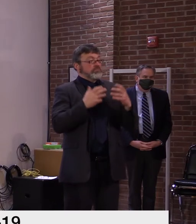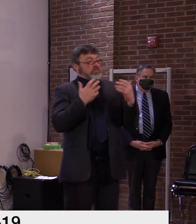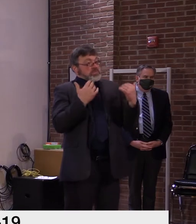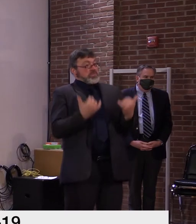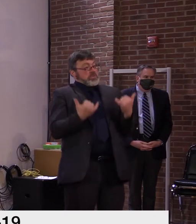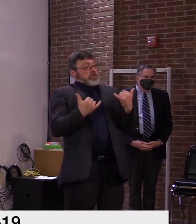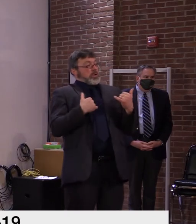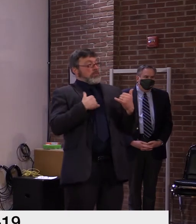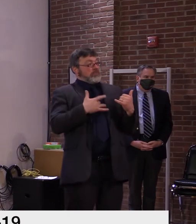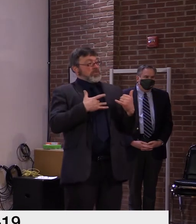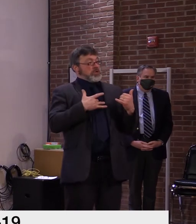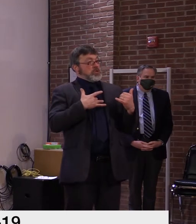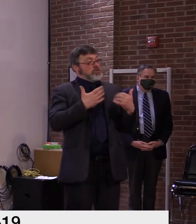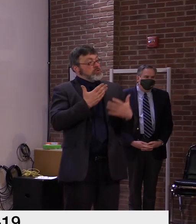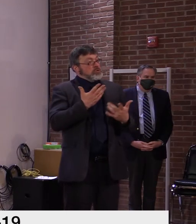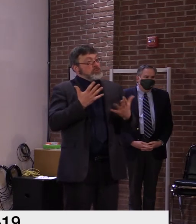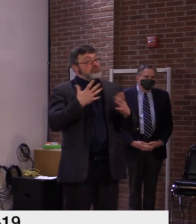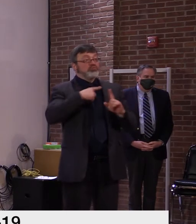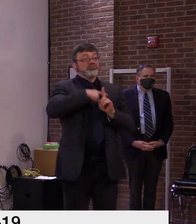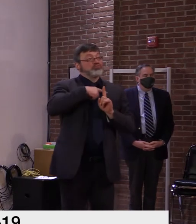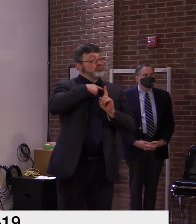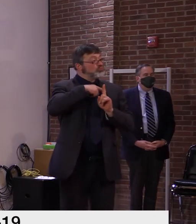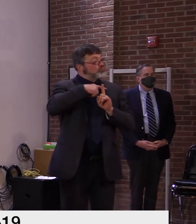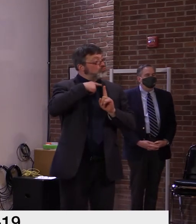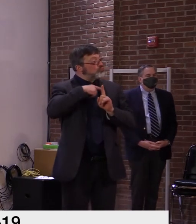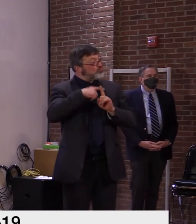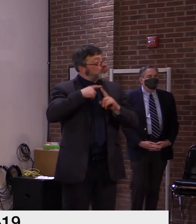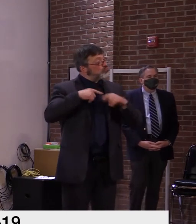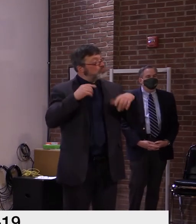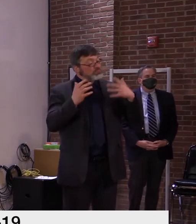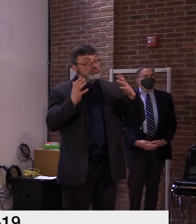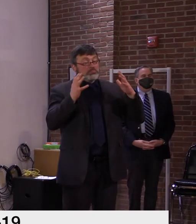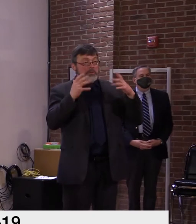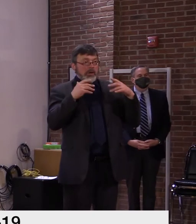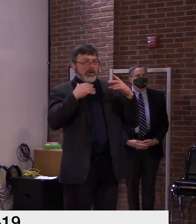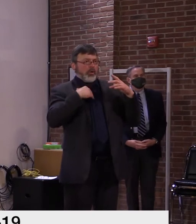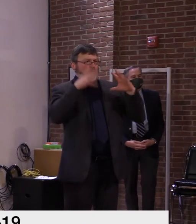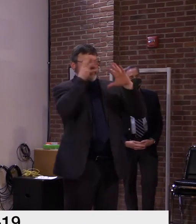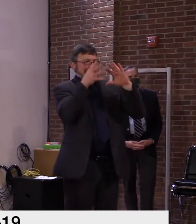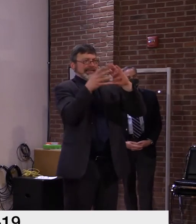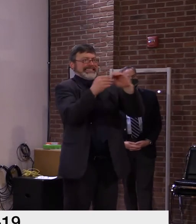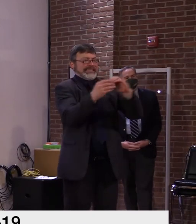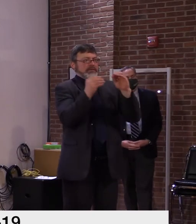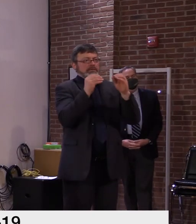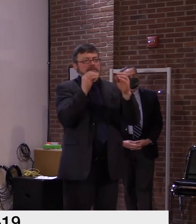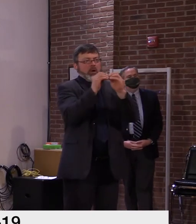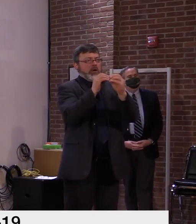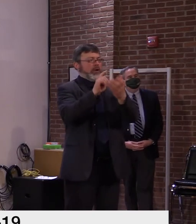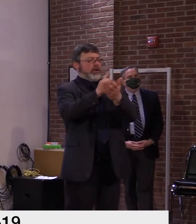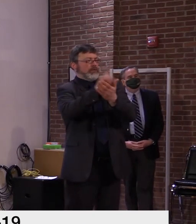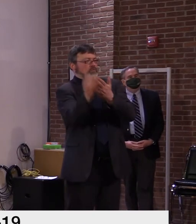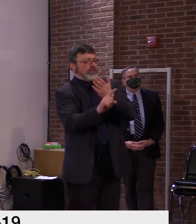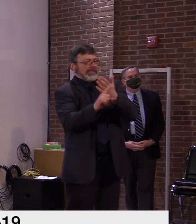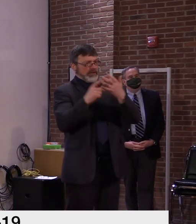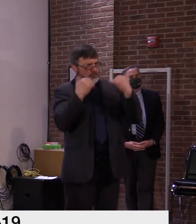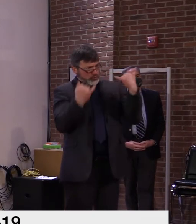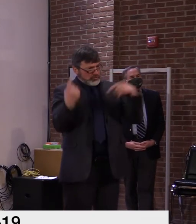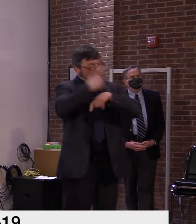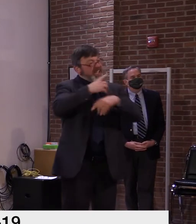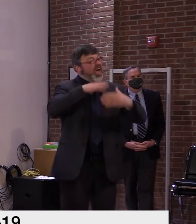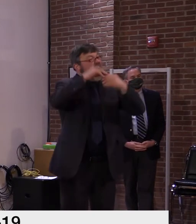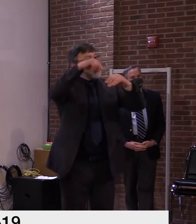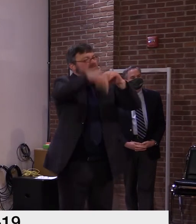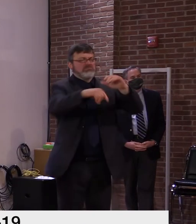hear more about it next week, but the time isn't today because we're still waiting to hear some details from the federal